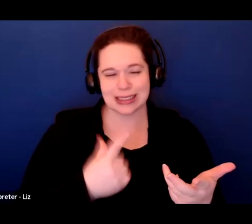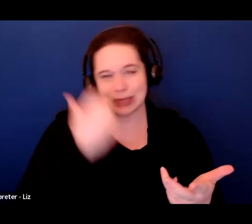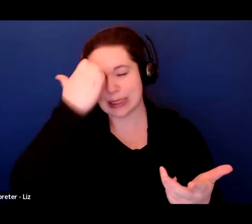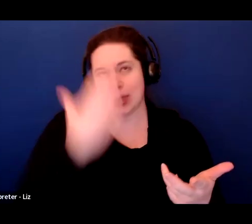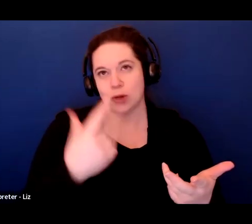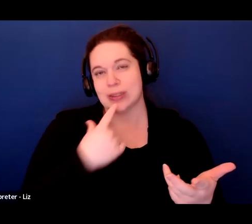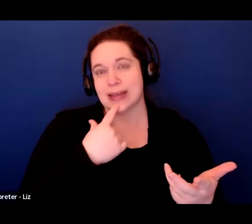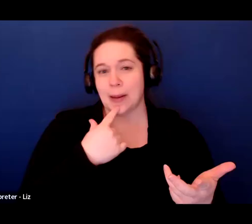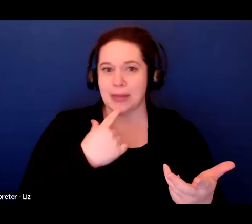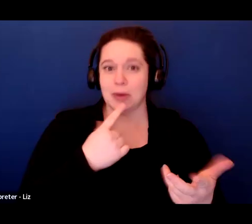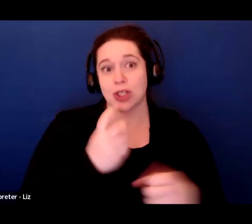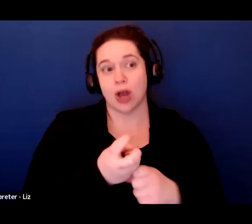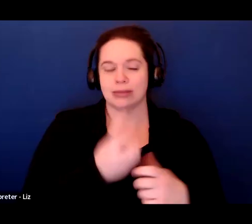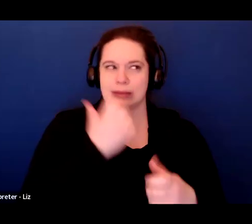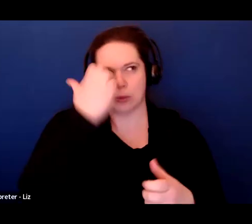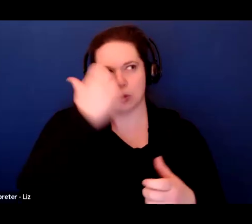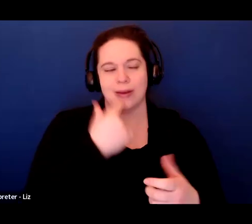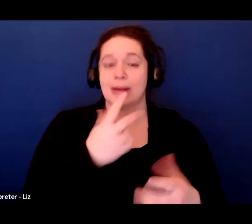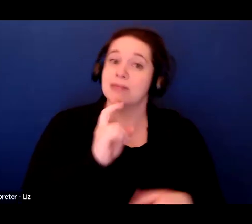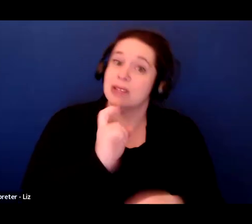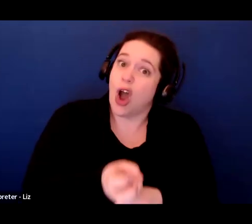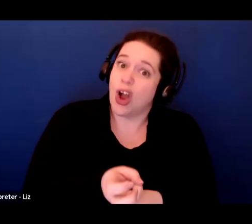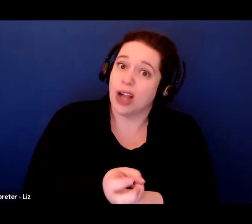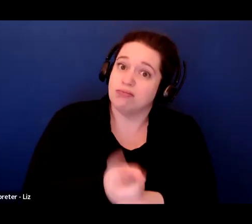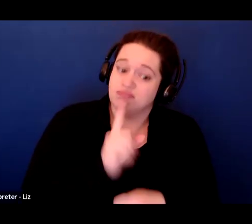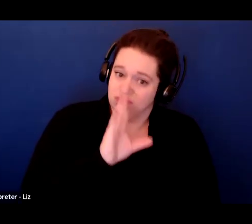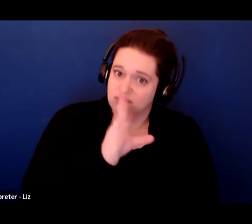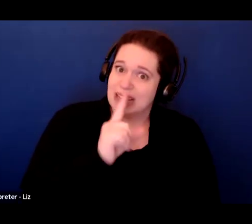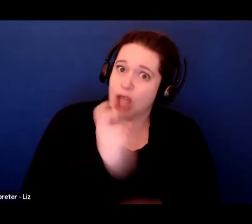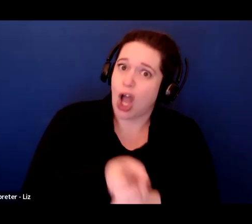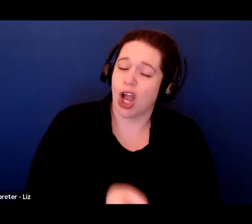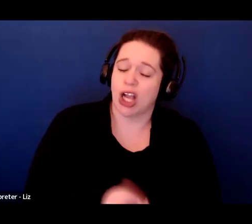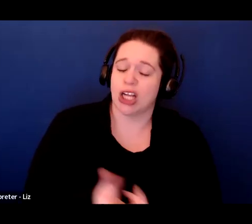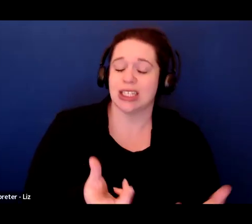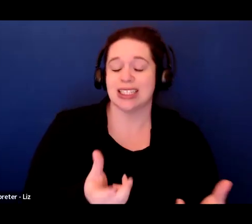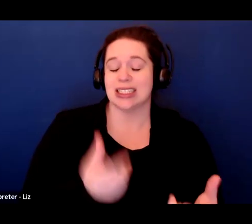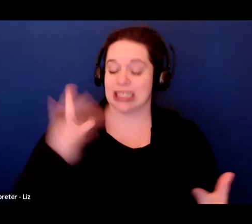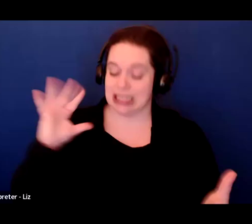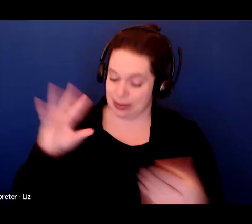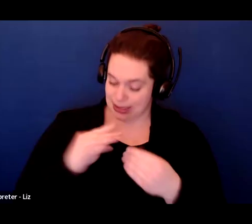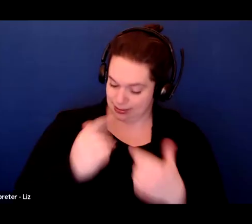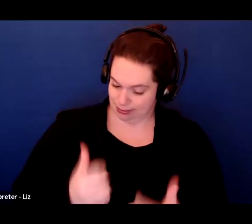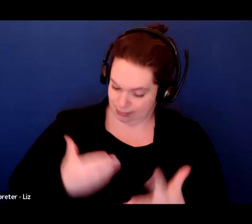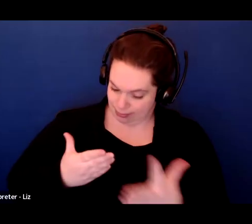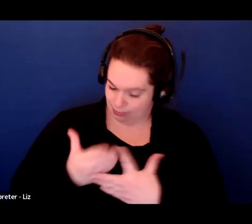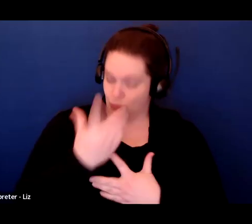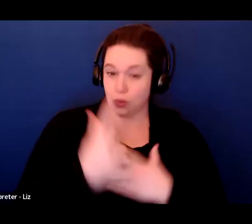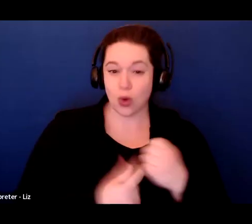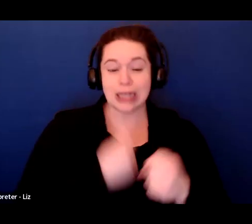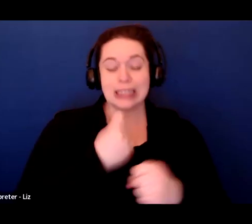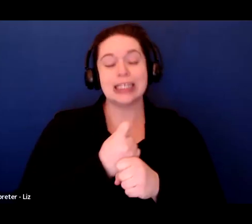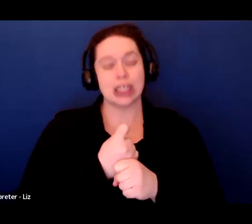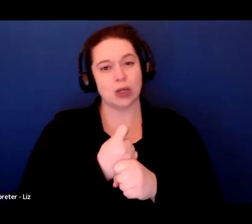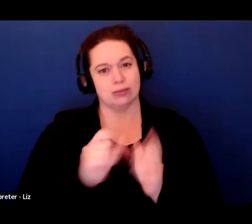say, but it's hard. It's just really hard. And so, reaching that 1 year mark is quite a milestone. And I